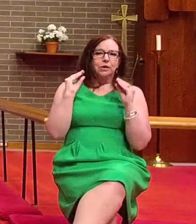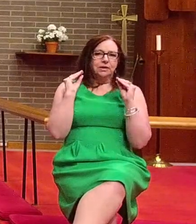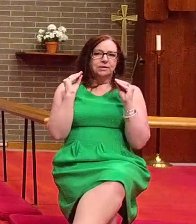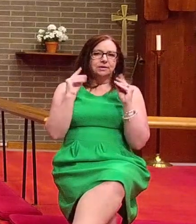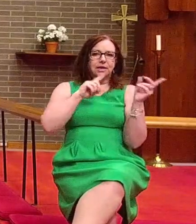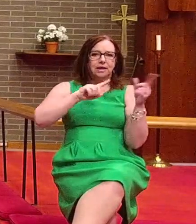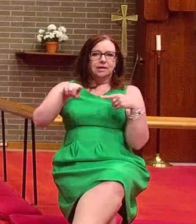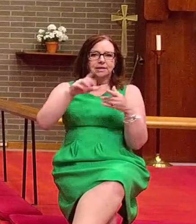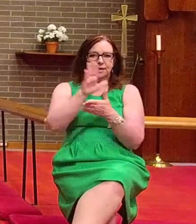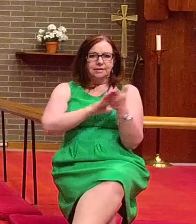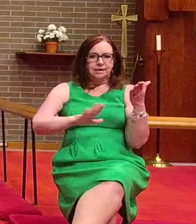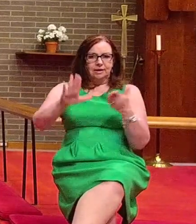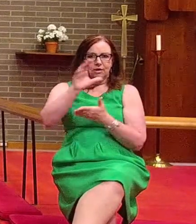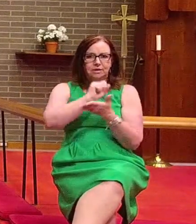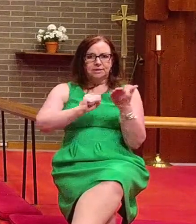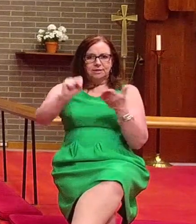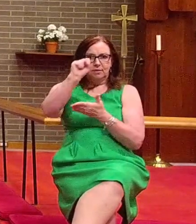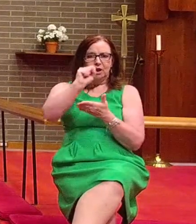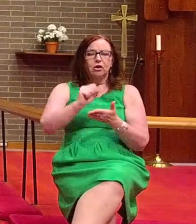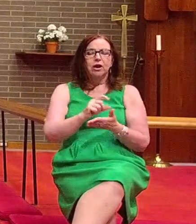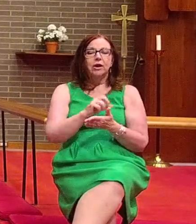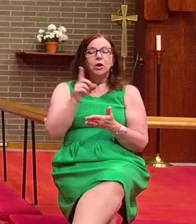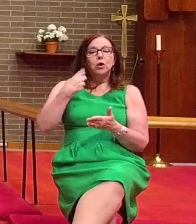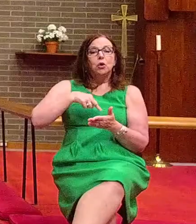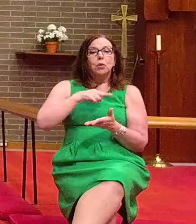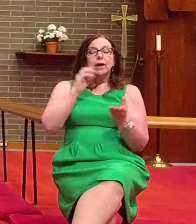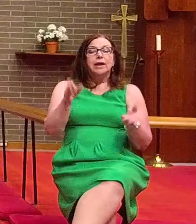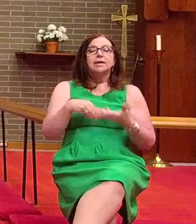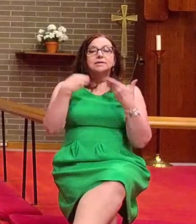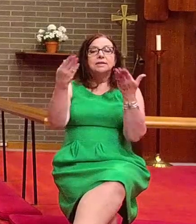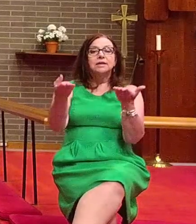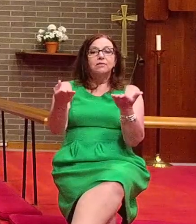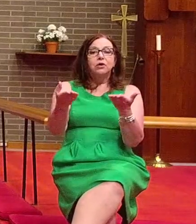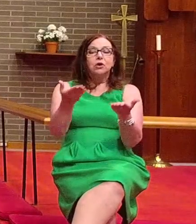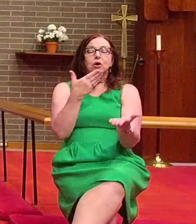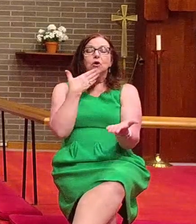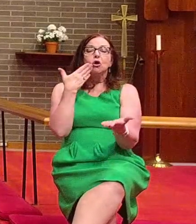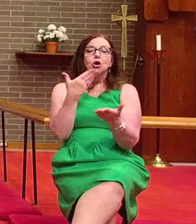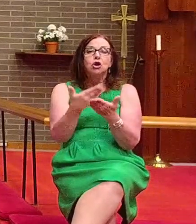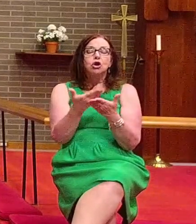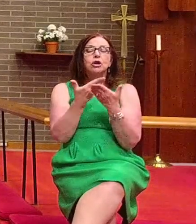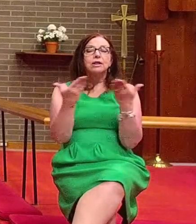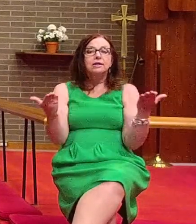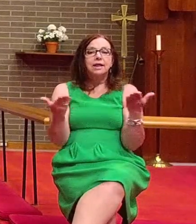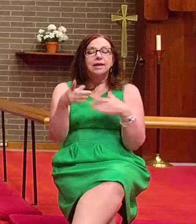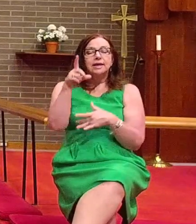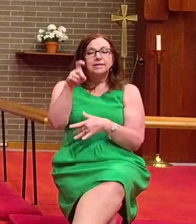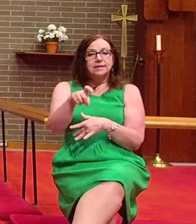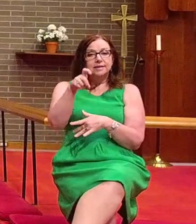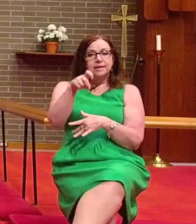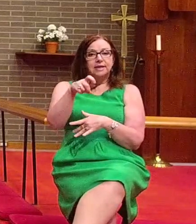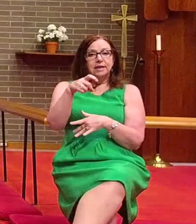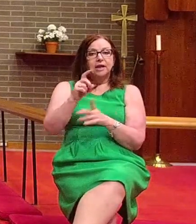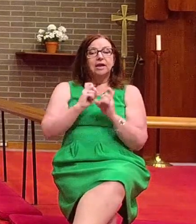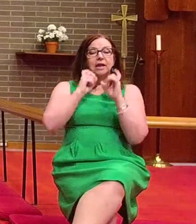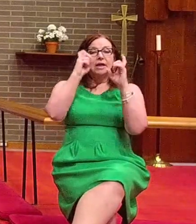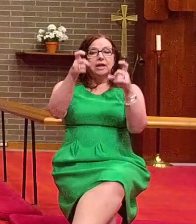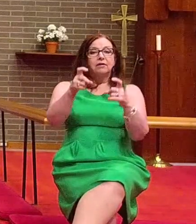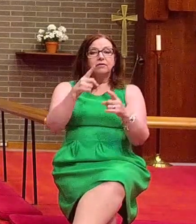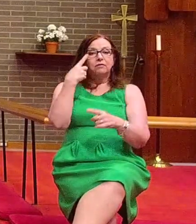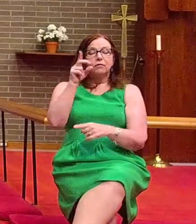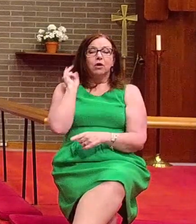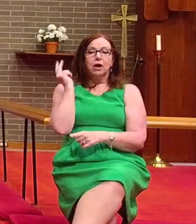as in all good things that are needed to be a gift to us by